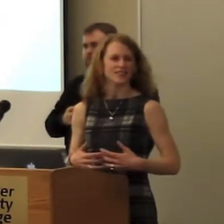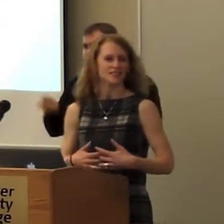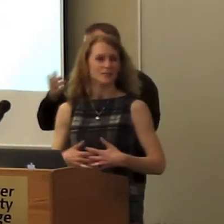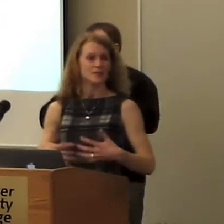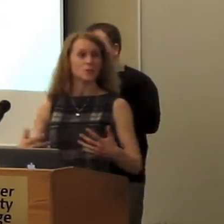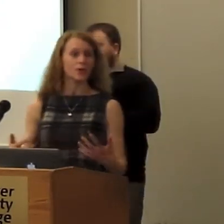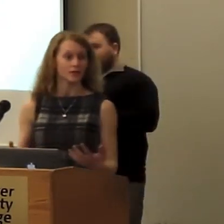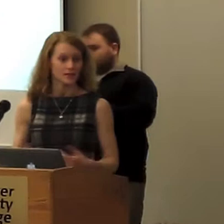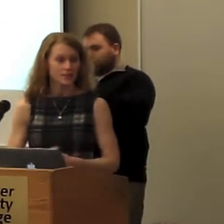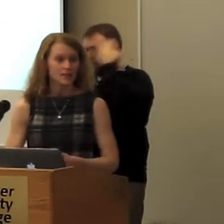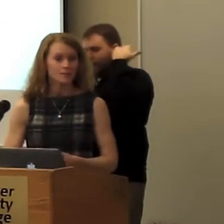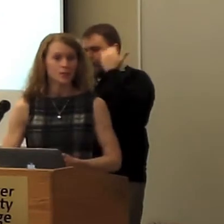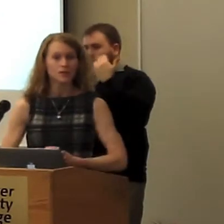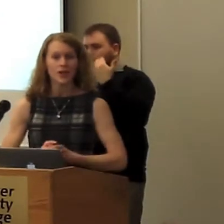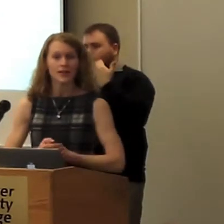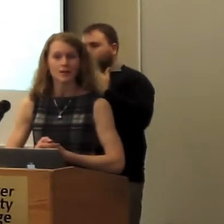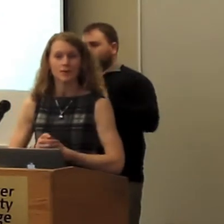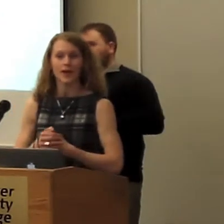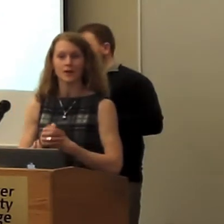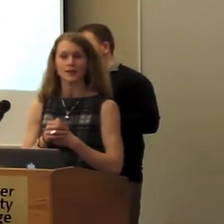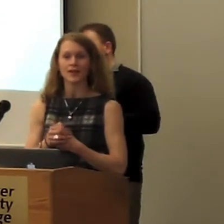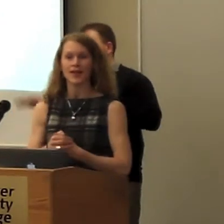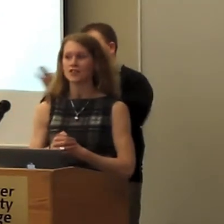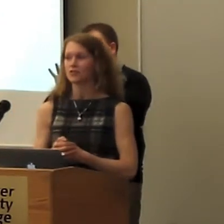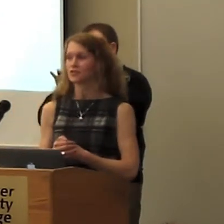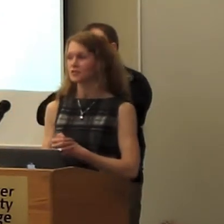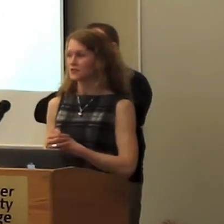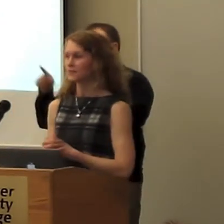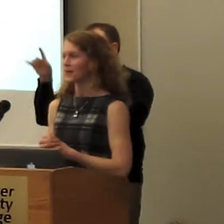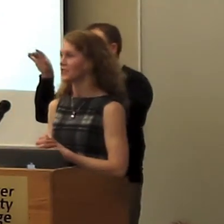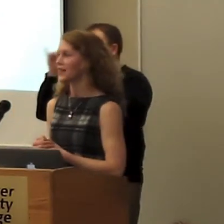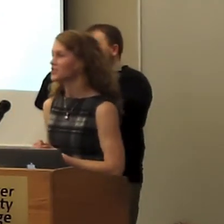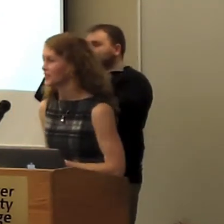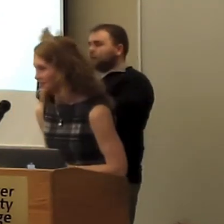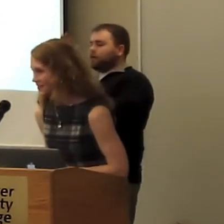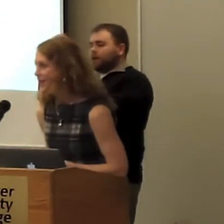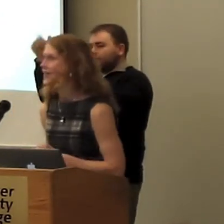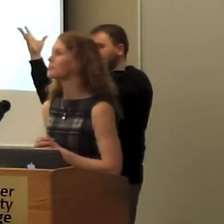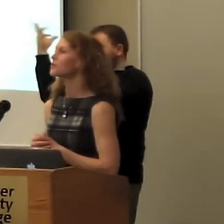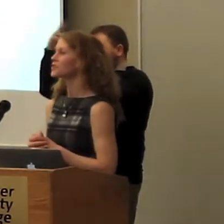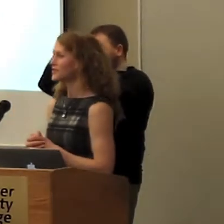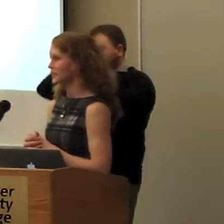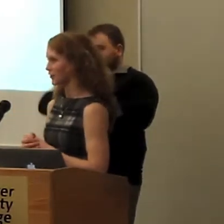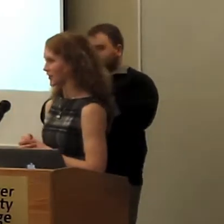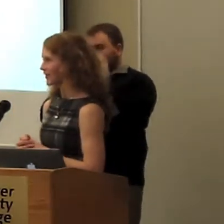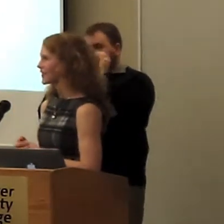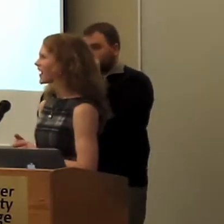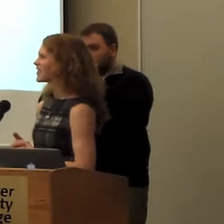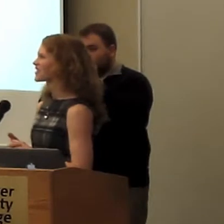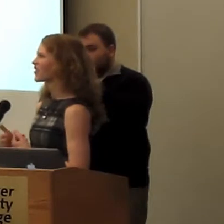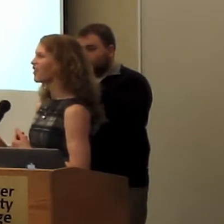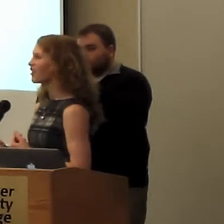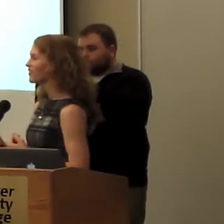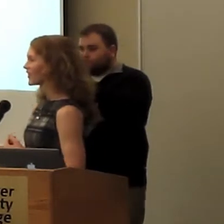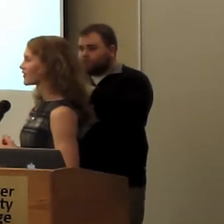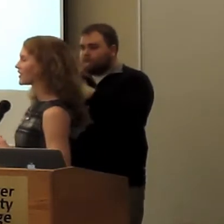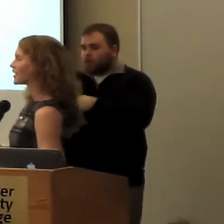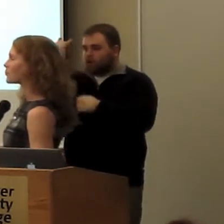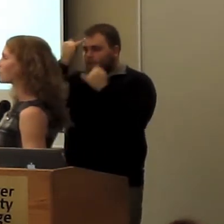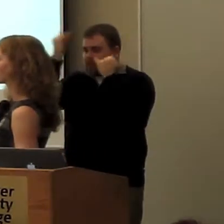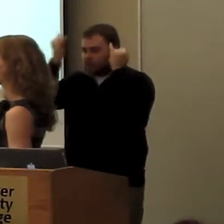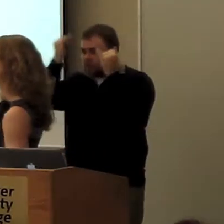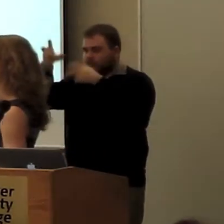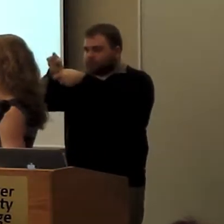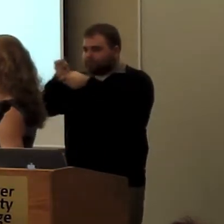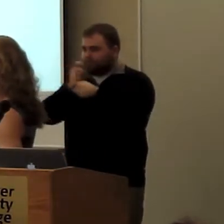may not consider them as important. But we're talking about how to engage your students' imaginations and emotions in learning, and these are all